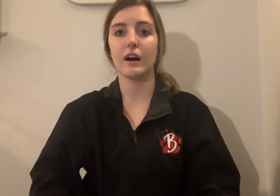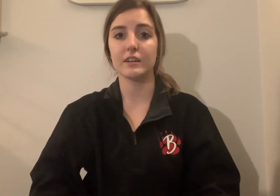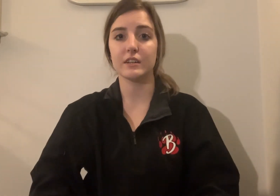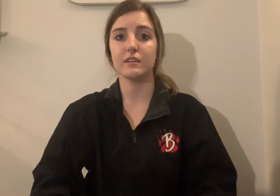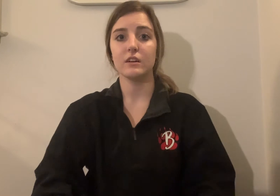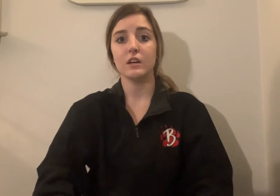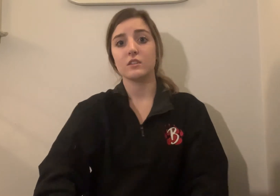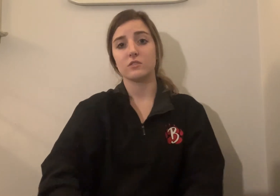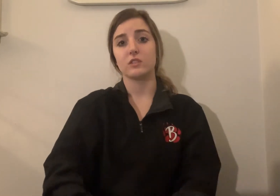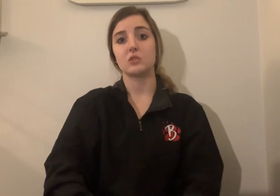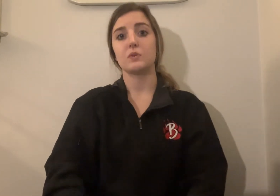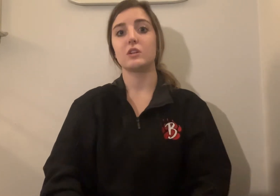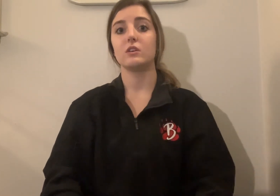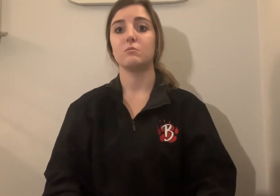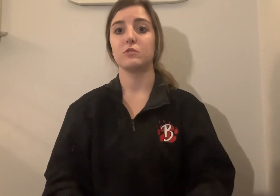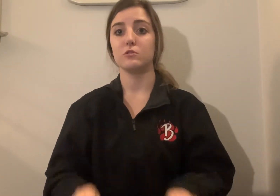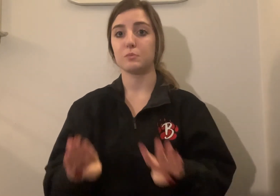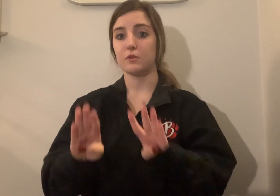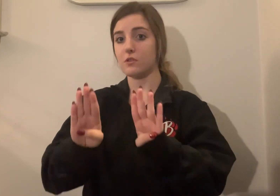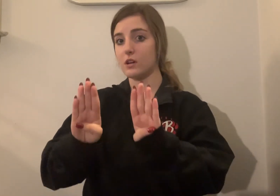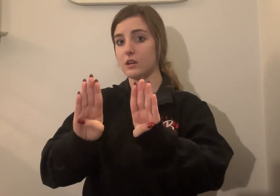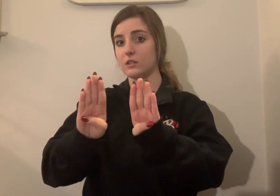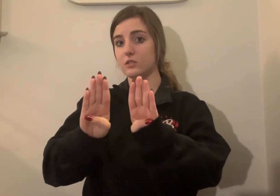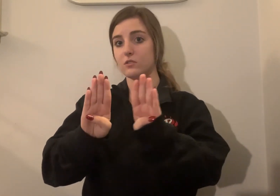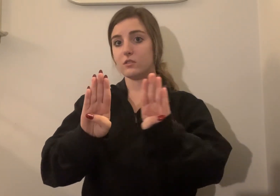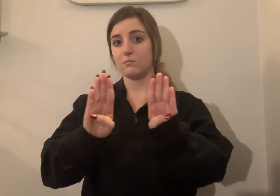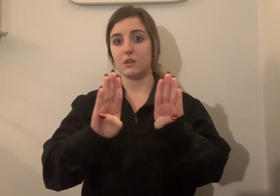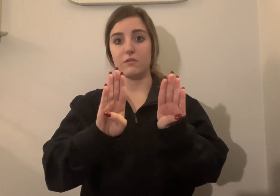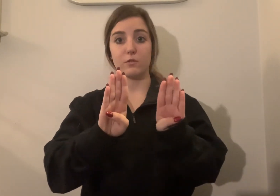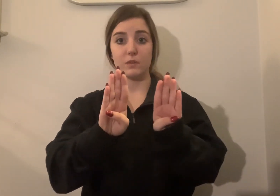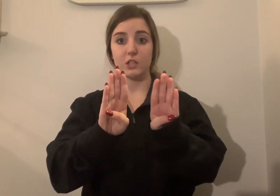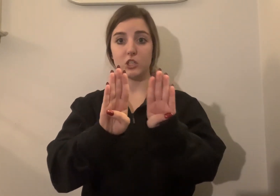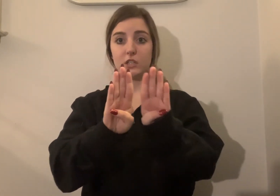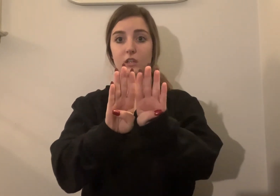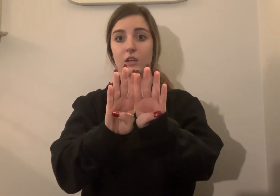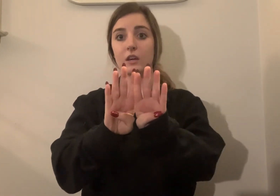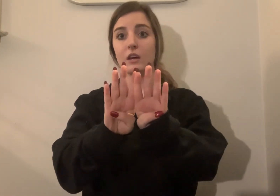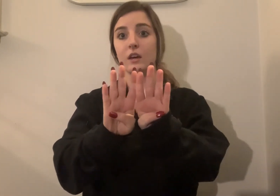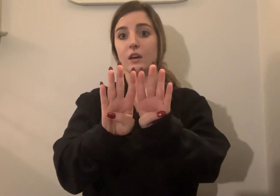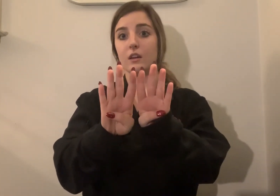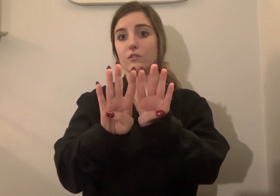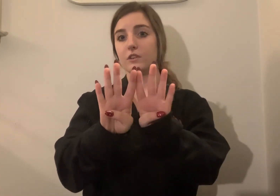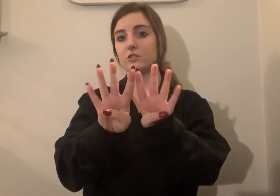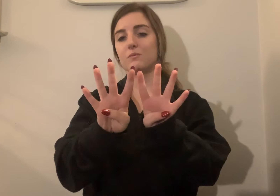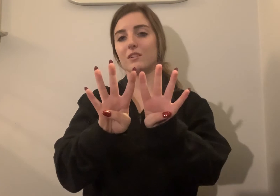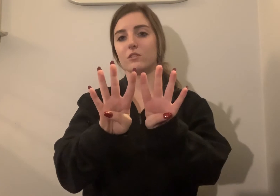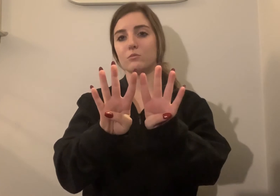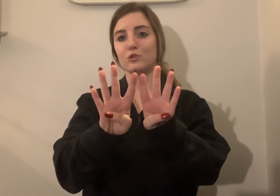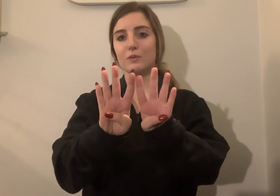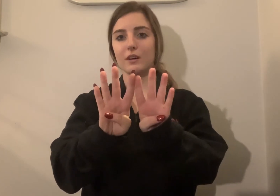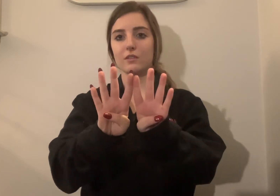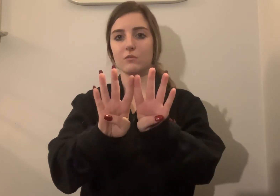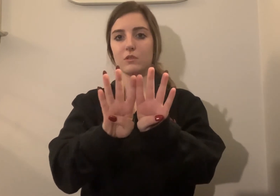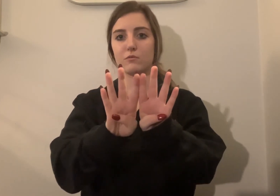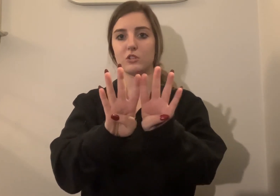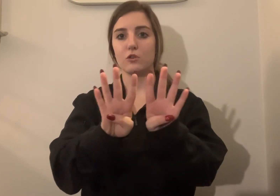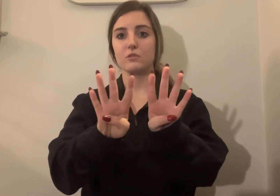Hanukkah. So this one, use both your hands. They're in the B formation. And your fingers can be a little more spread out than the B formation. Almost like the